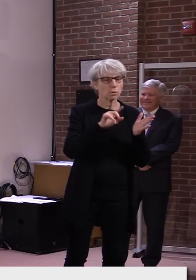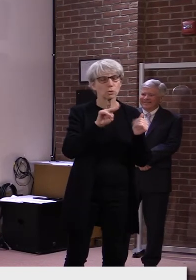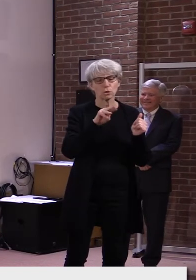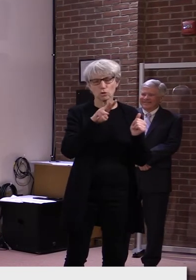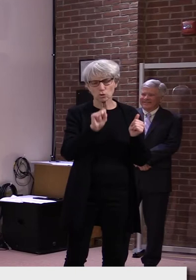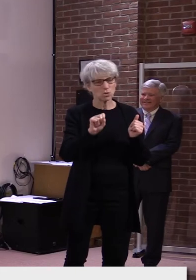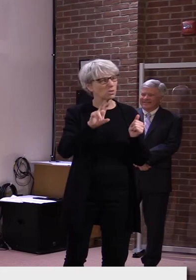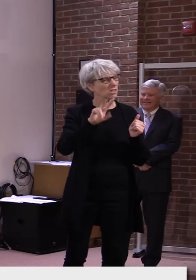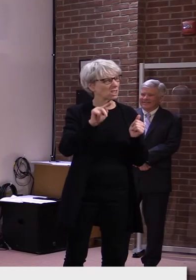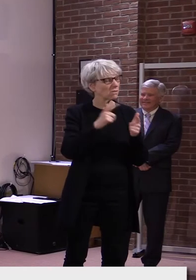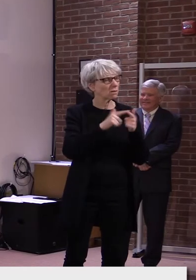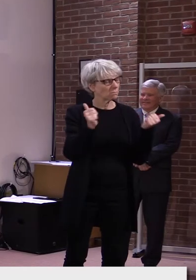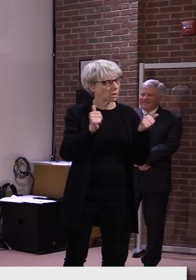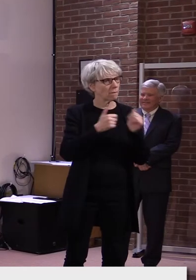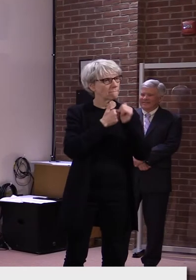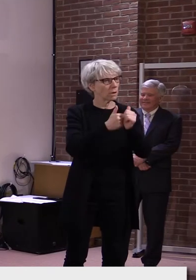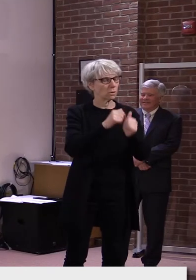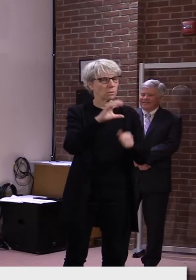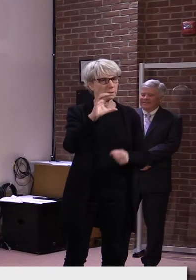appears that the